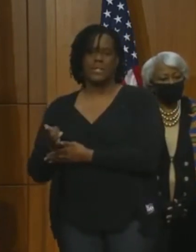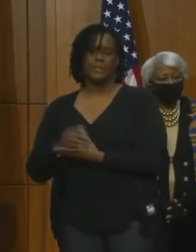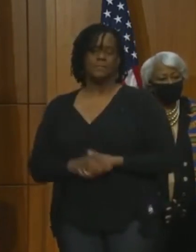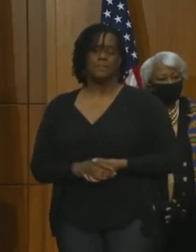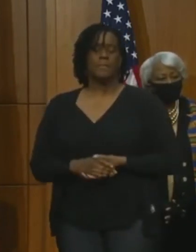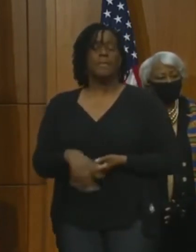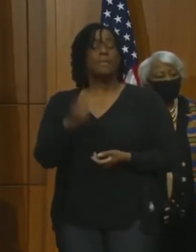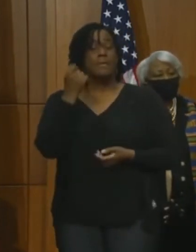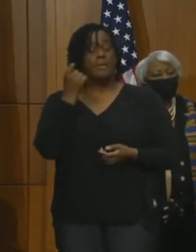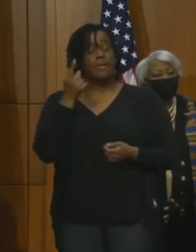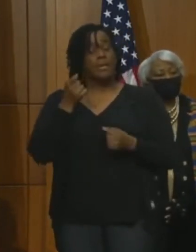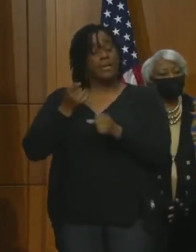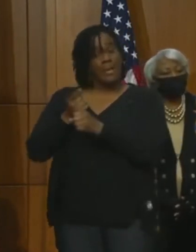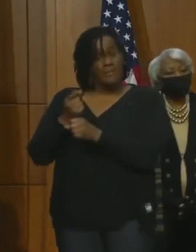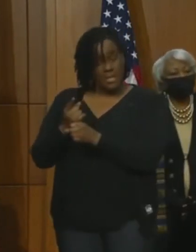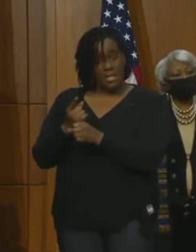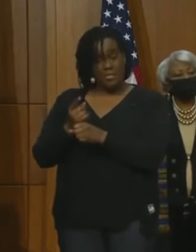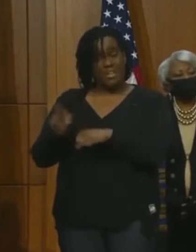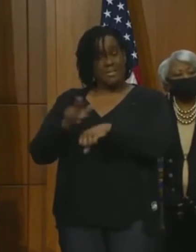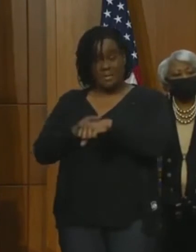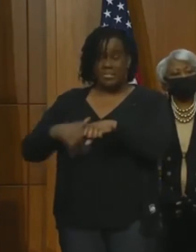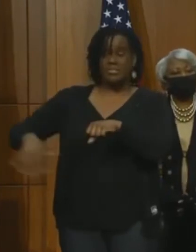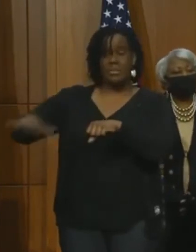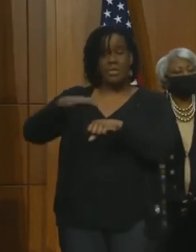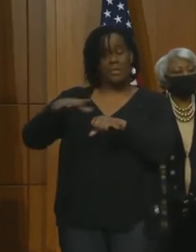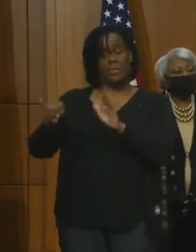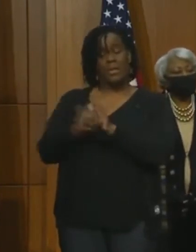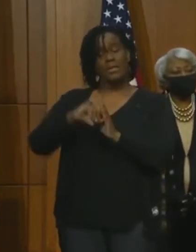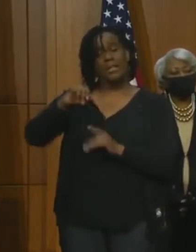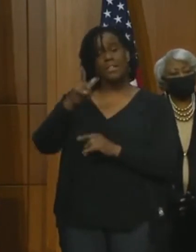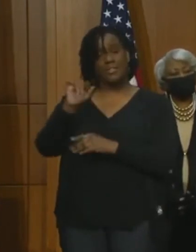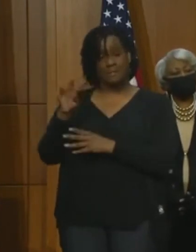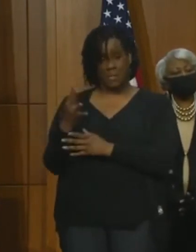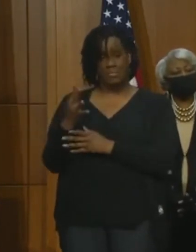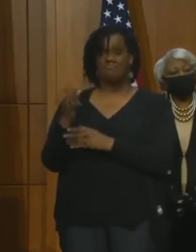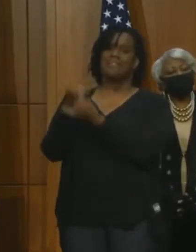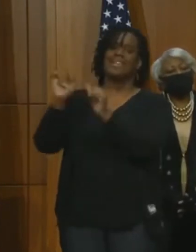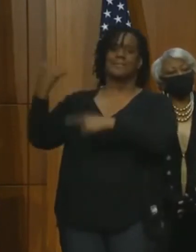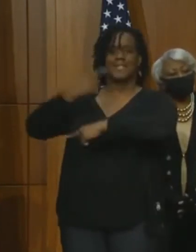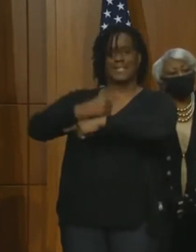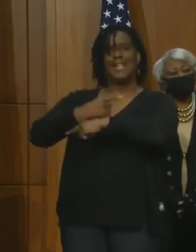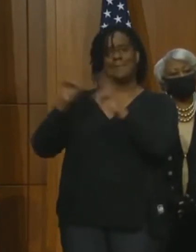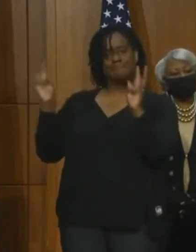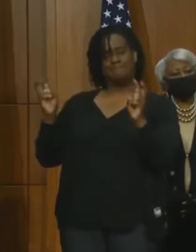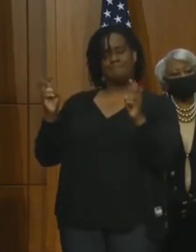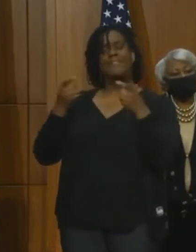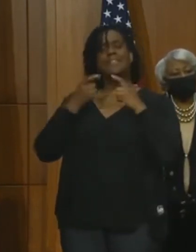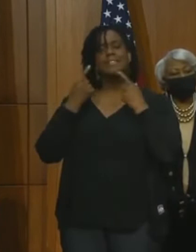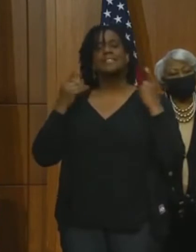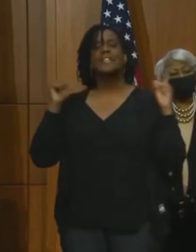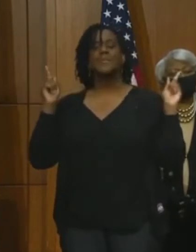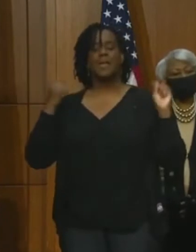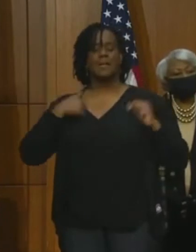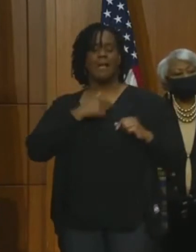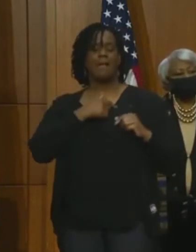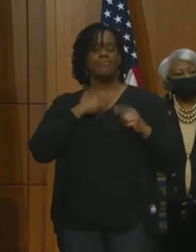You see, every year as a nation we mark the 4th of July, Independence Day, celebrating our independence